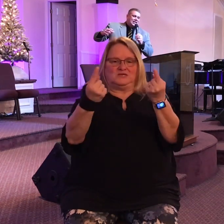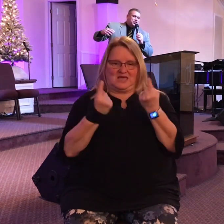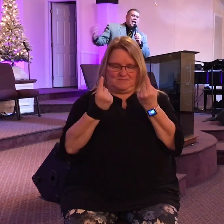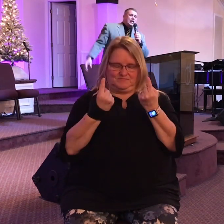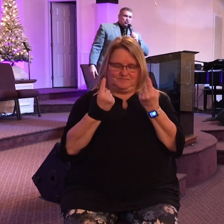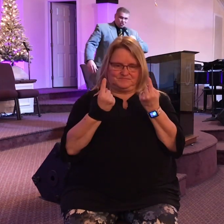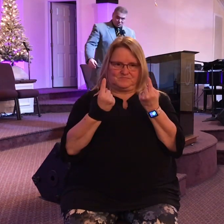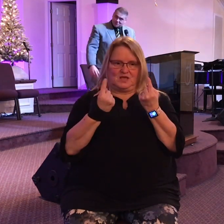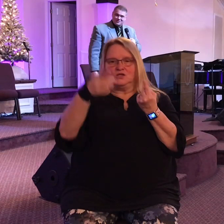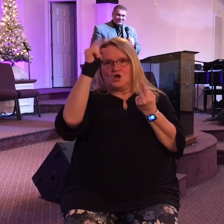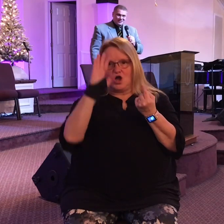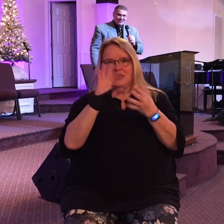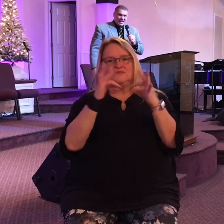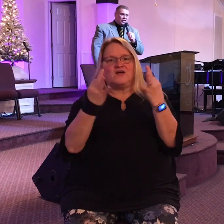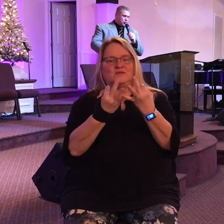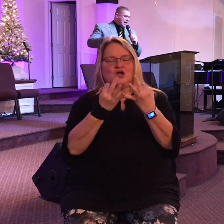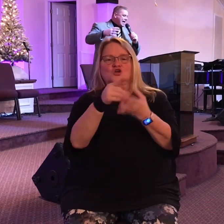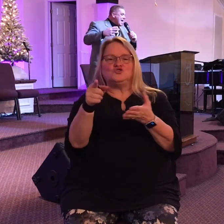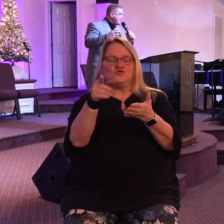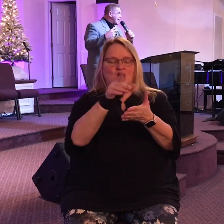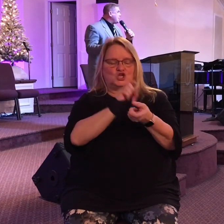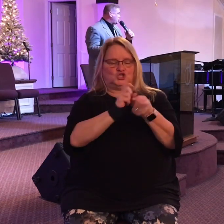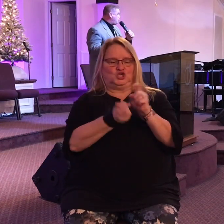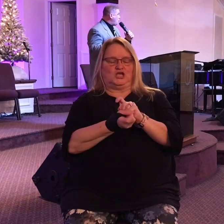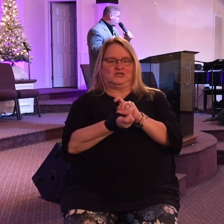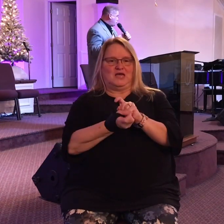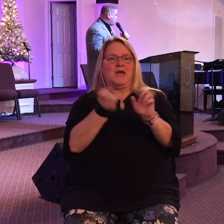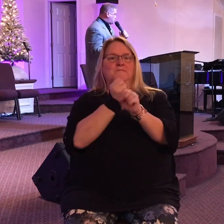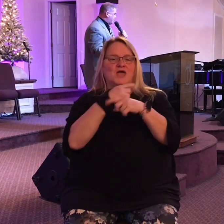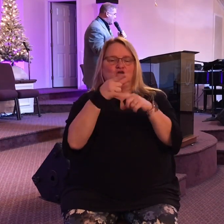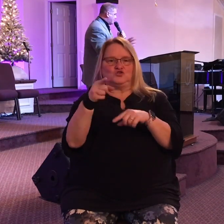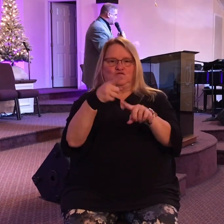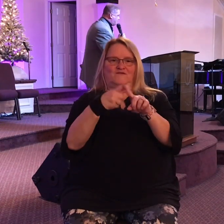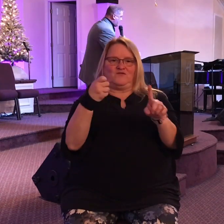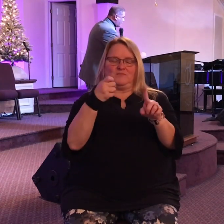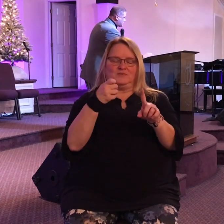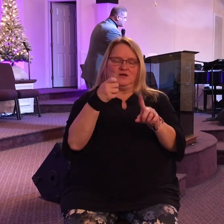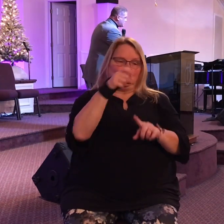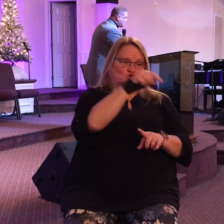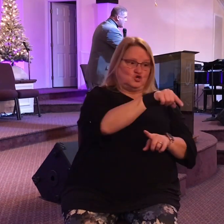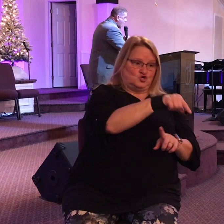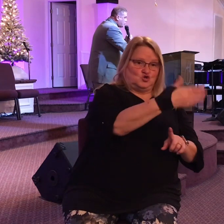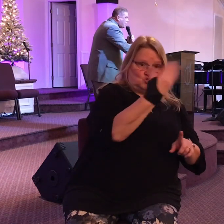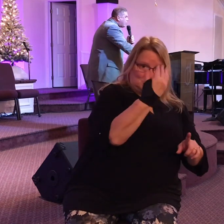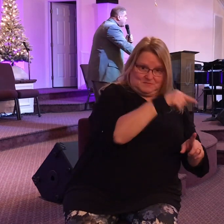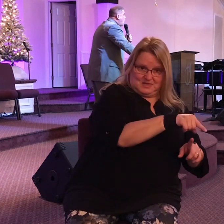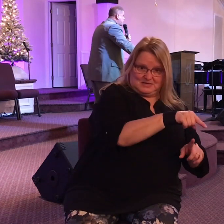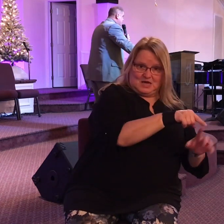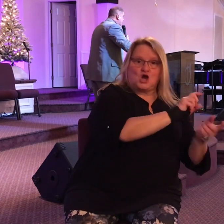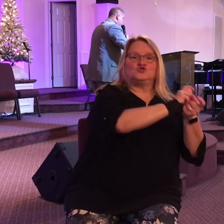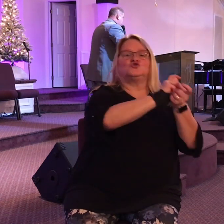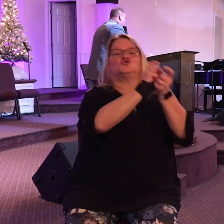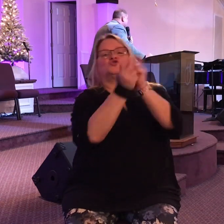he changed you. He made you from what you used to be into something else. And you want to